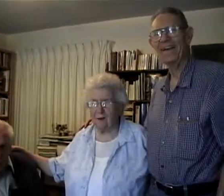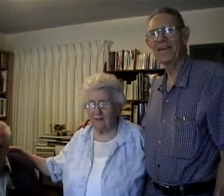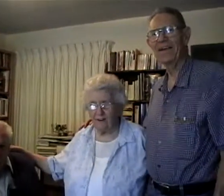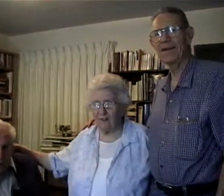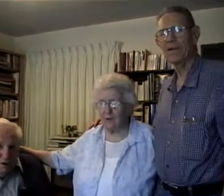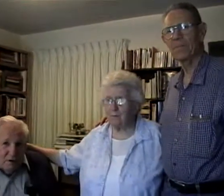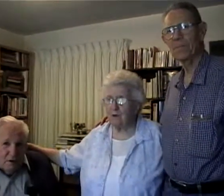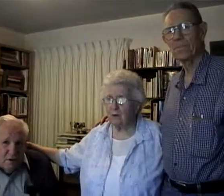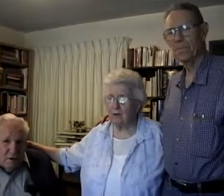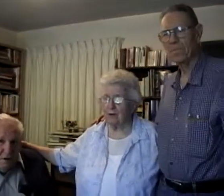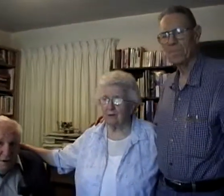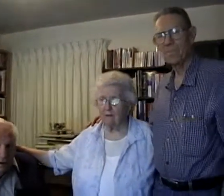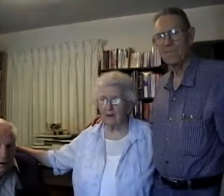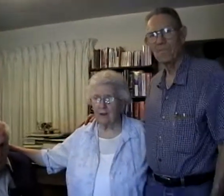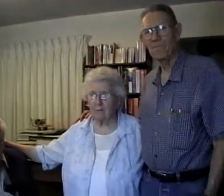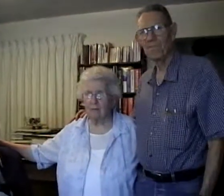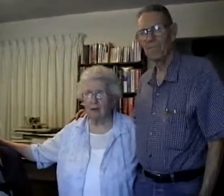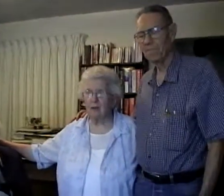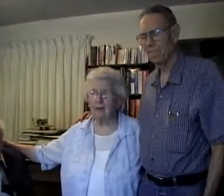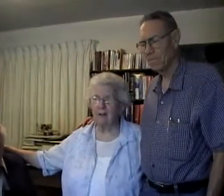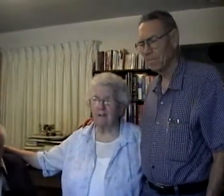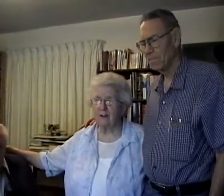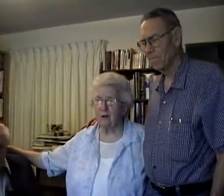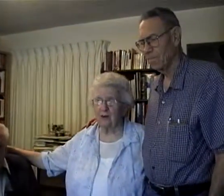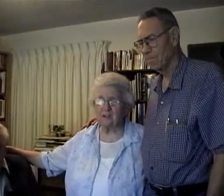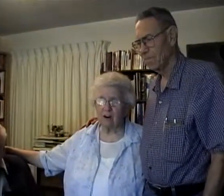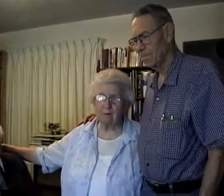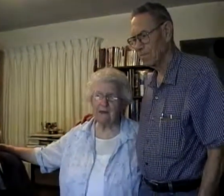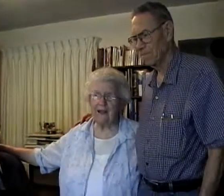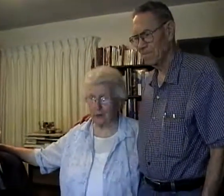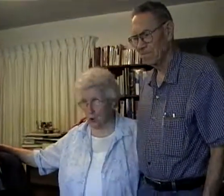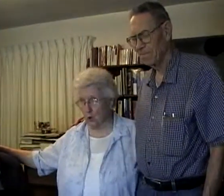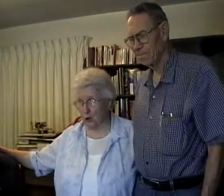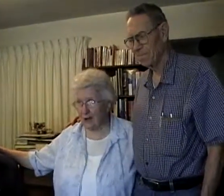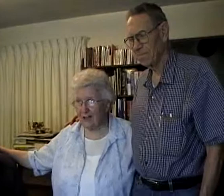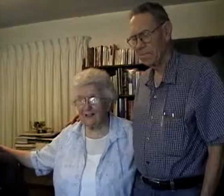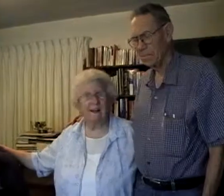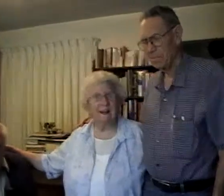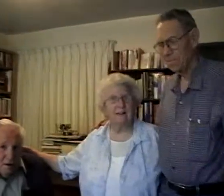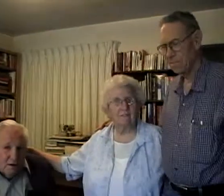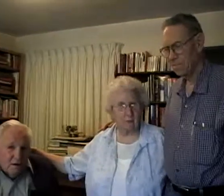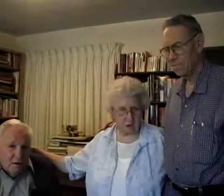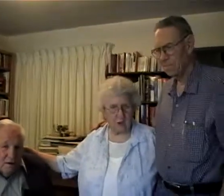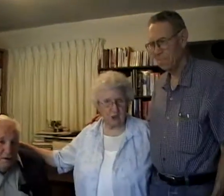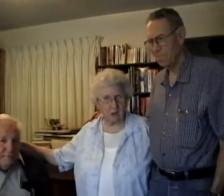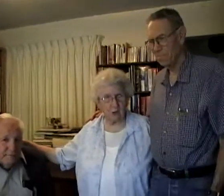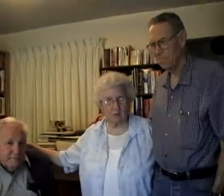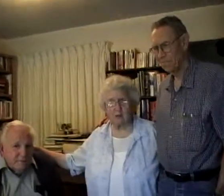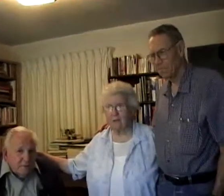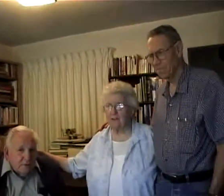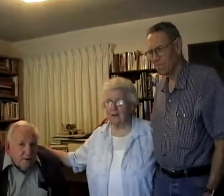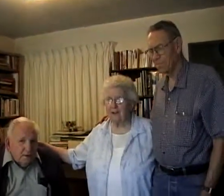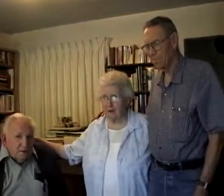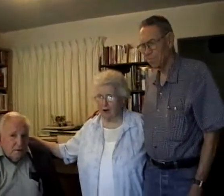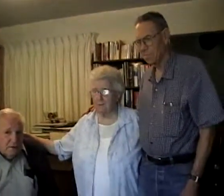My father was, Yeah. was a colonel in the U.S. Army Air Corps, which changed over to being the Army